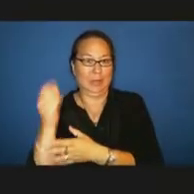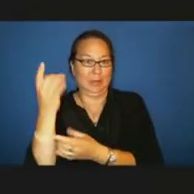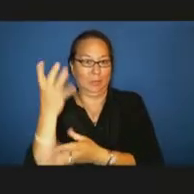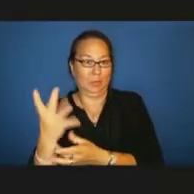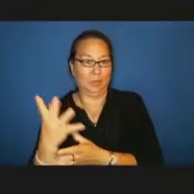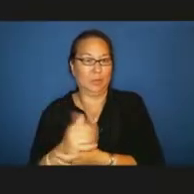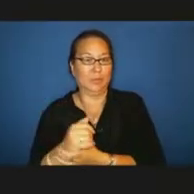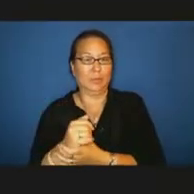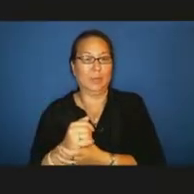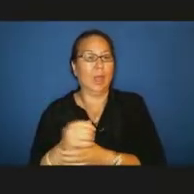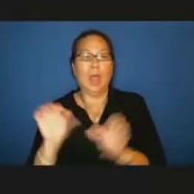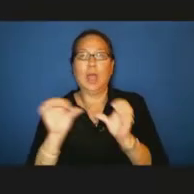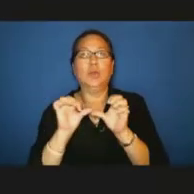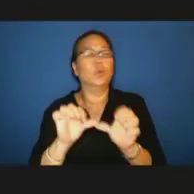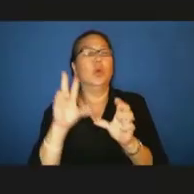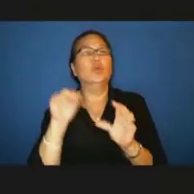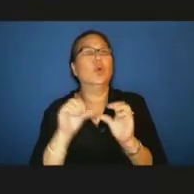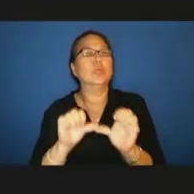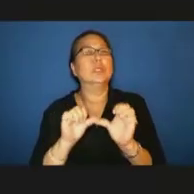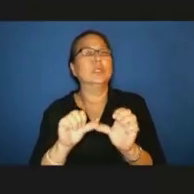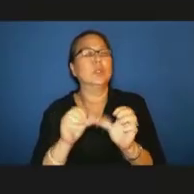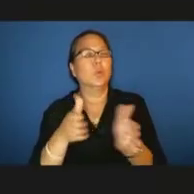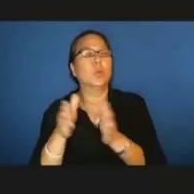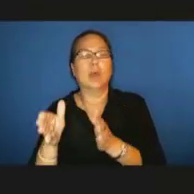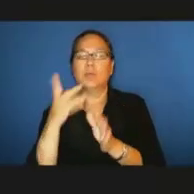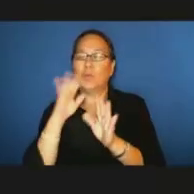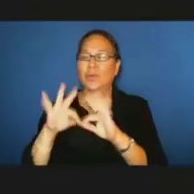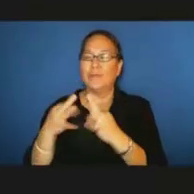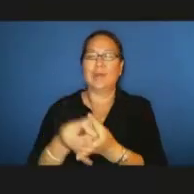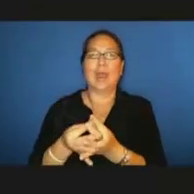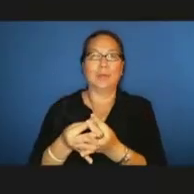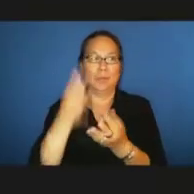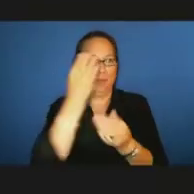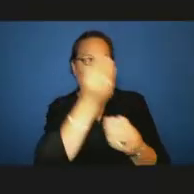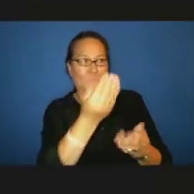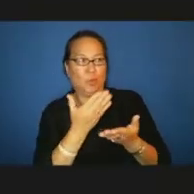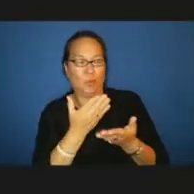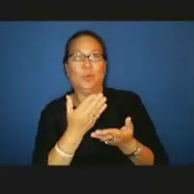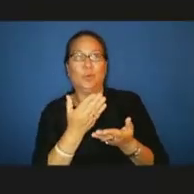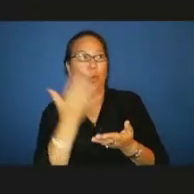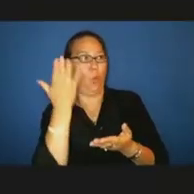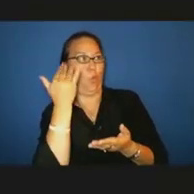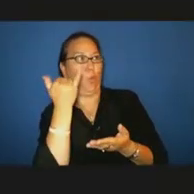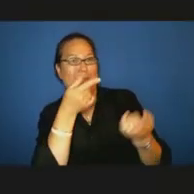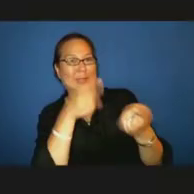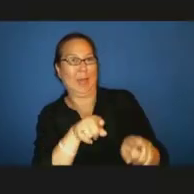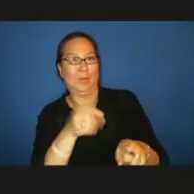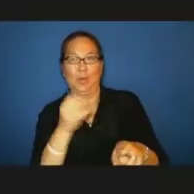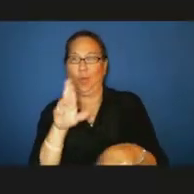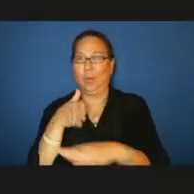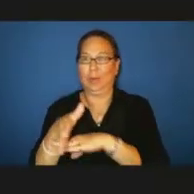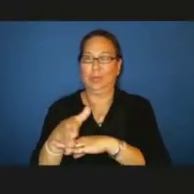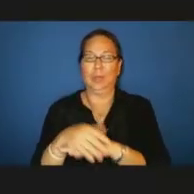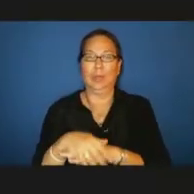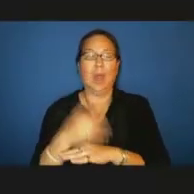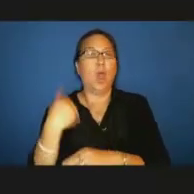without a consistent way for families to provide input before any of these changes are being made or afterwards. Parents only learn about the changes